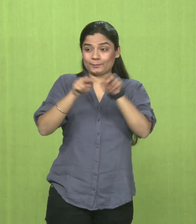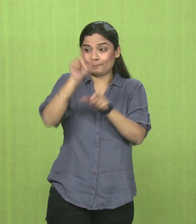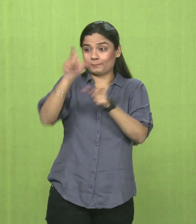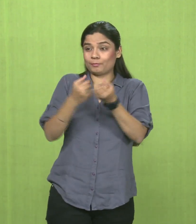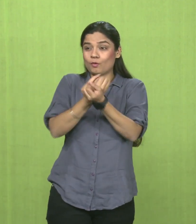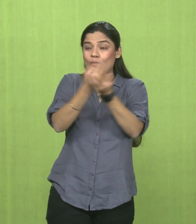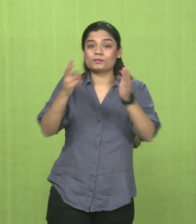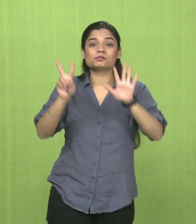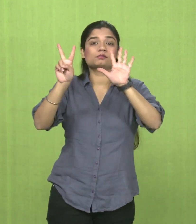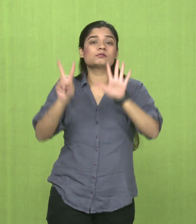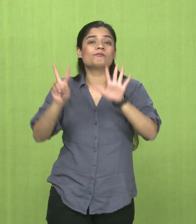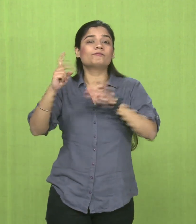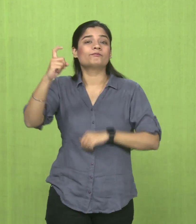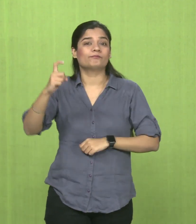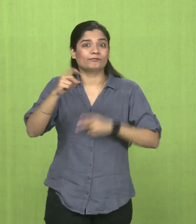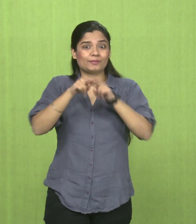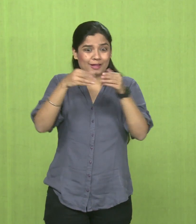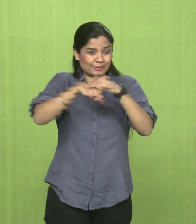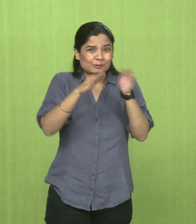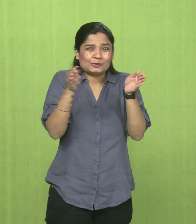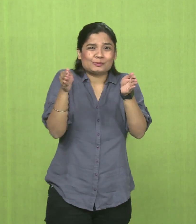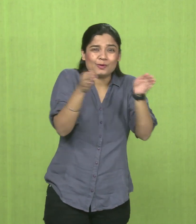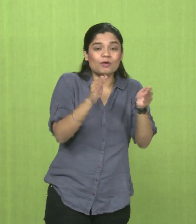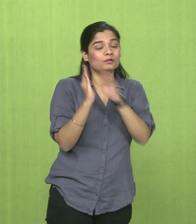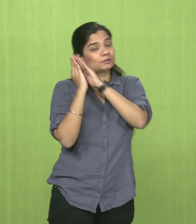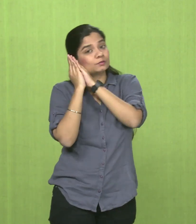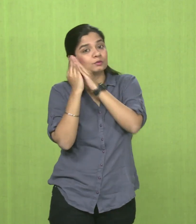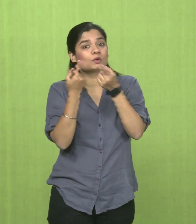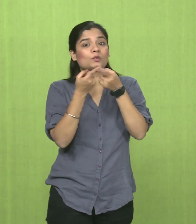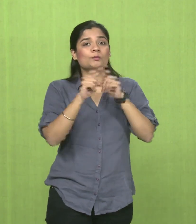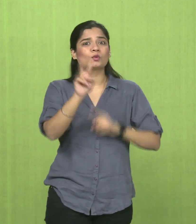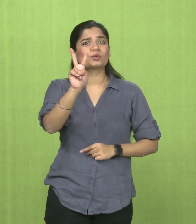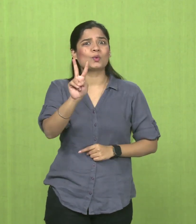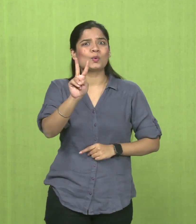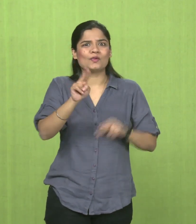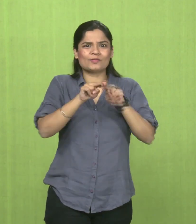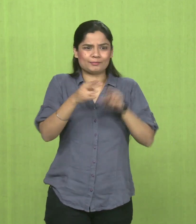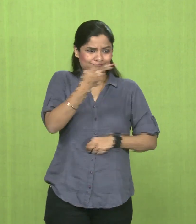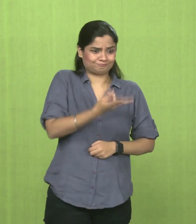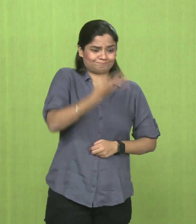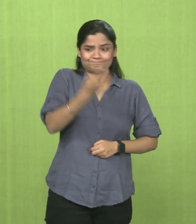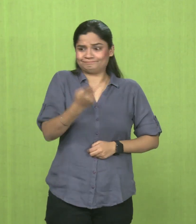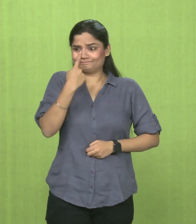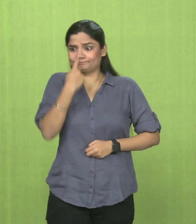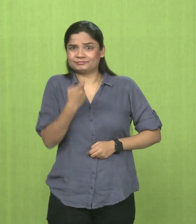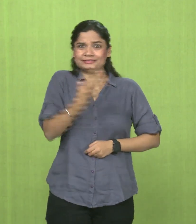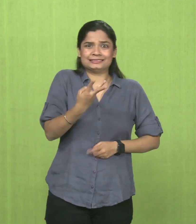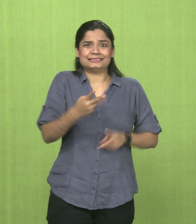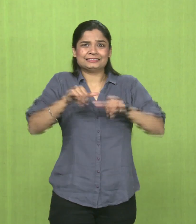and there are 7 family members living in that small house. With only 2 bedrooms, everyone